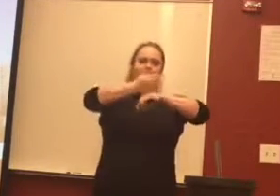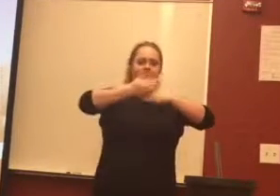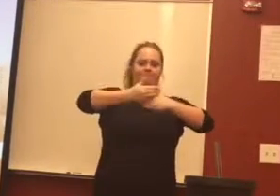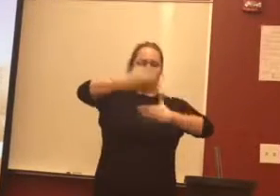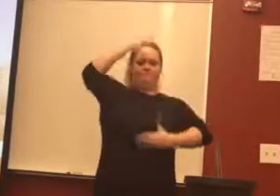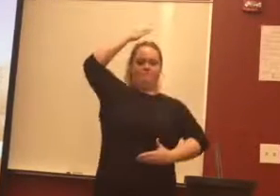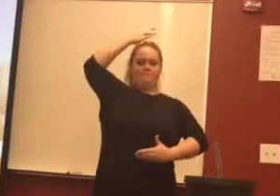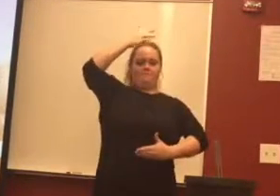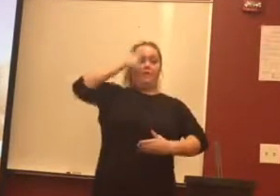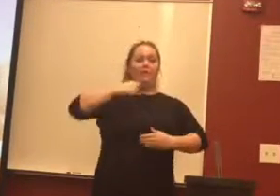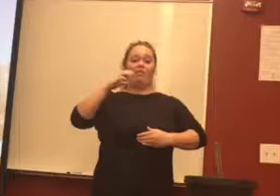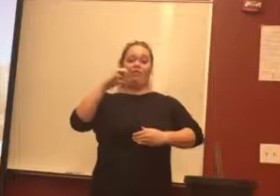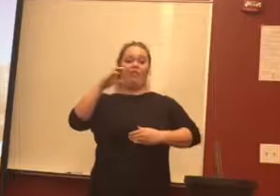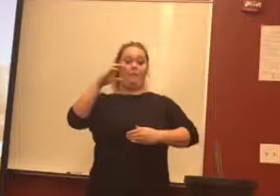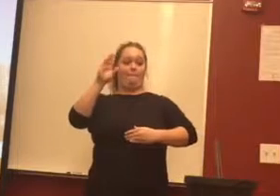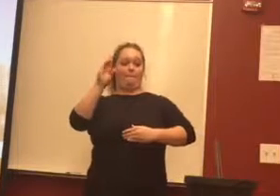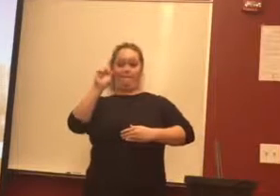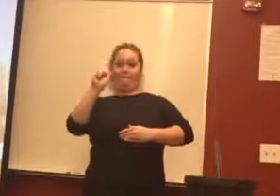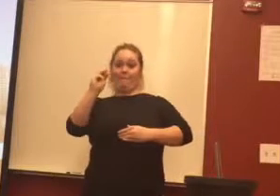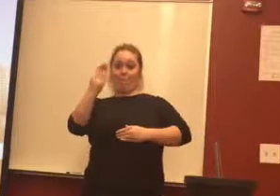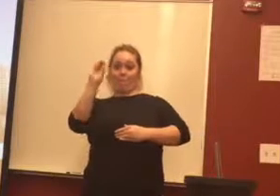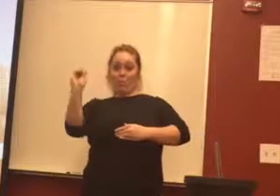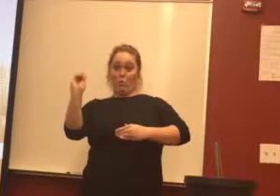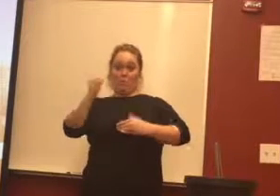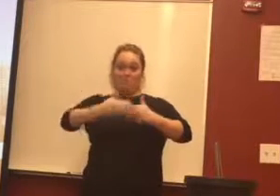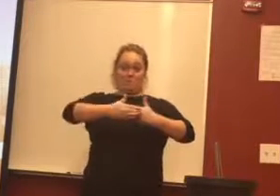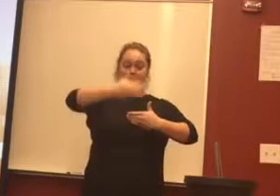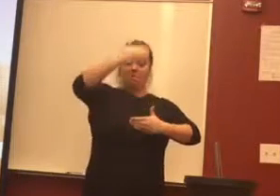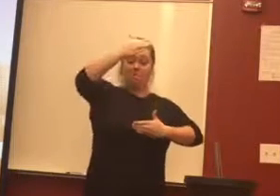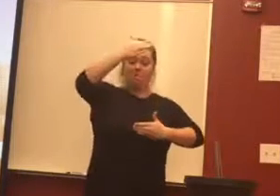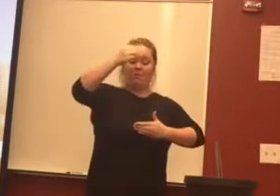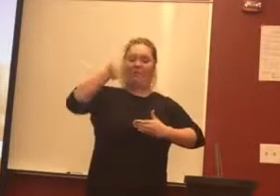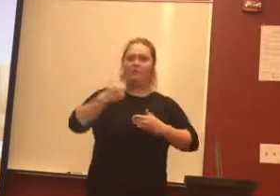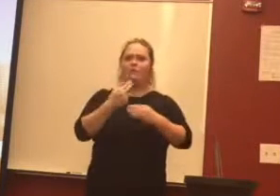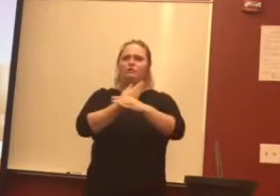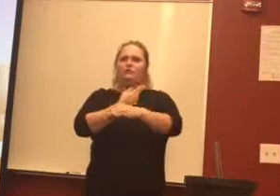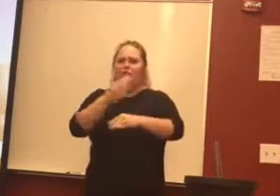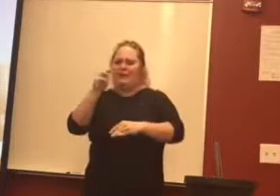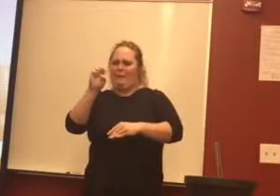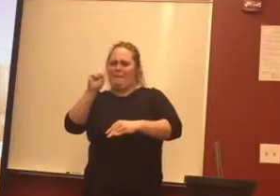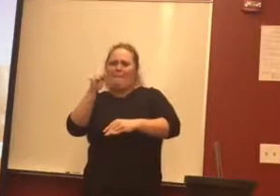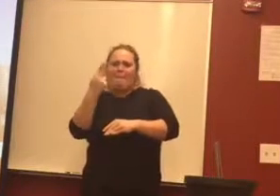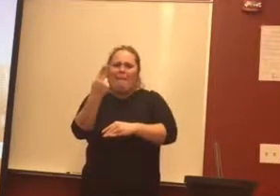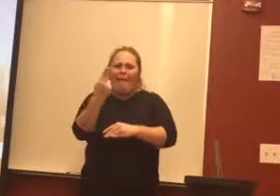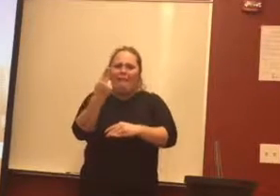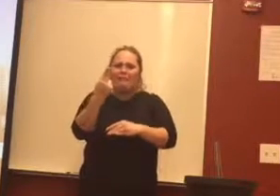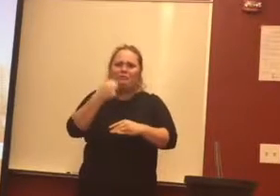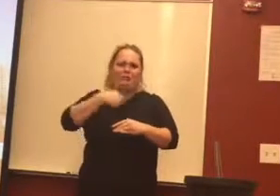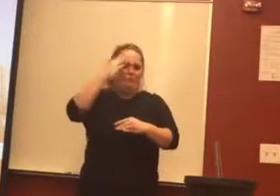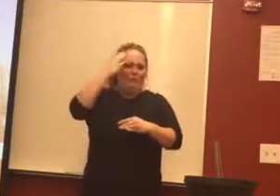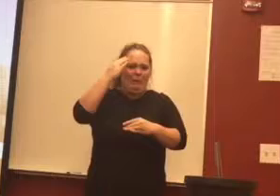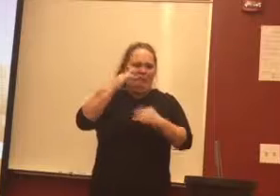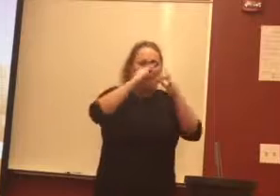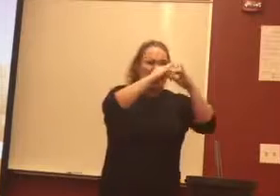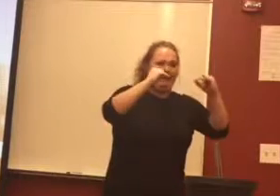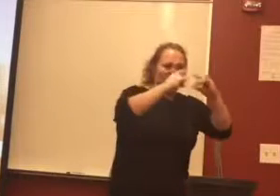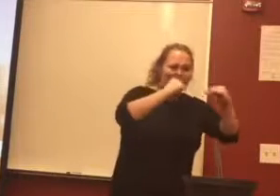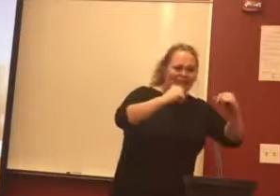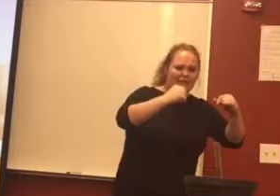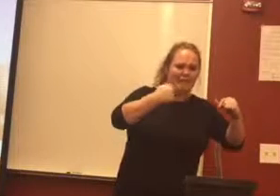mesh thing that you would use to keep bugs out of like a tent or something. And like that was it. And people would be climbing up on